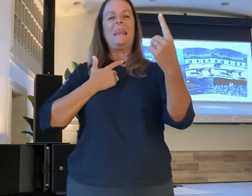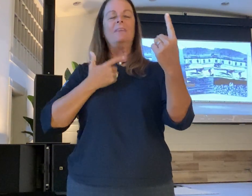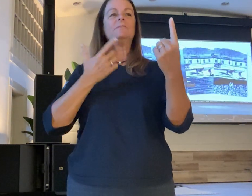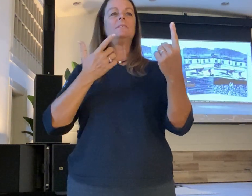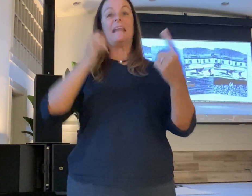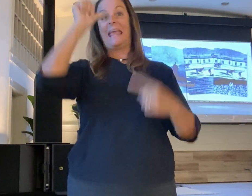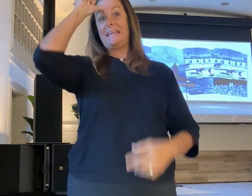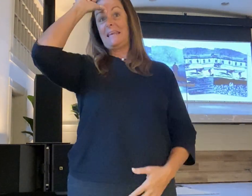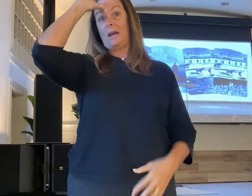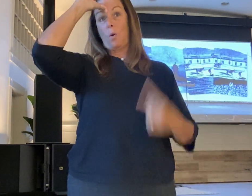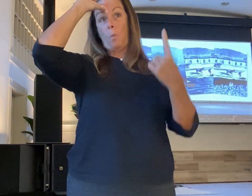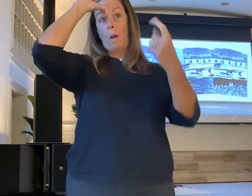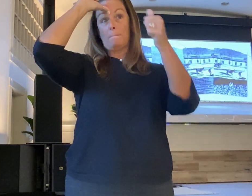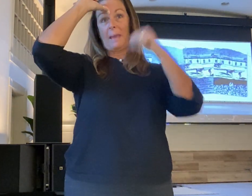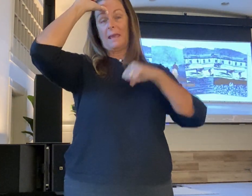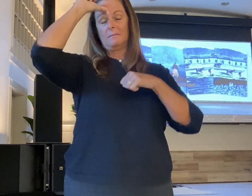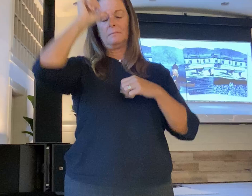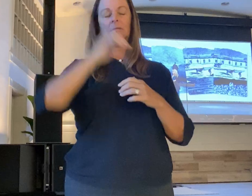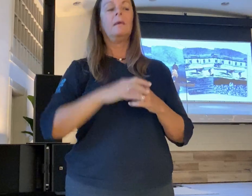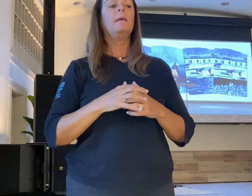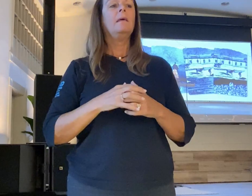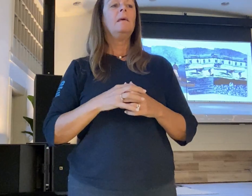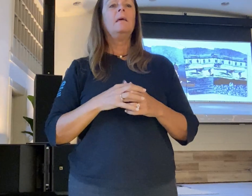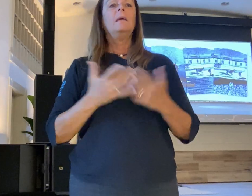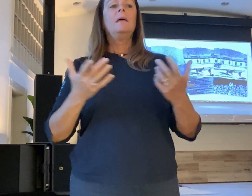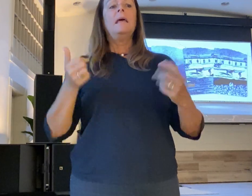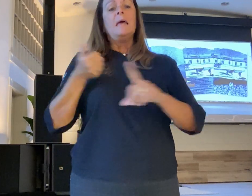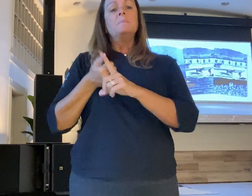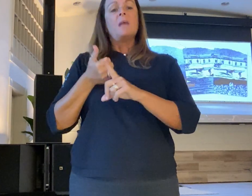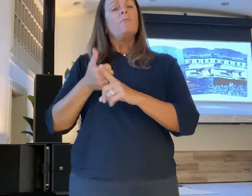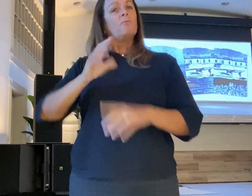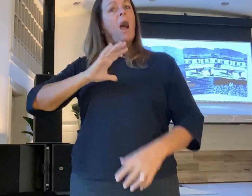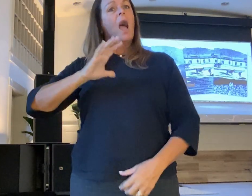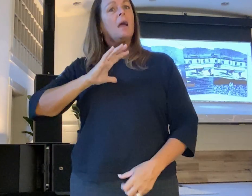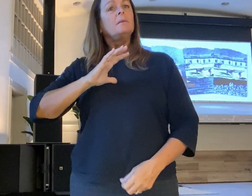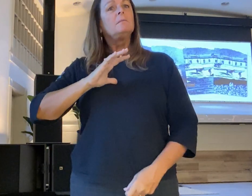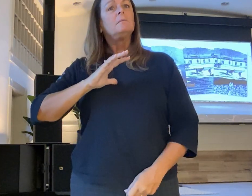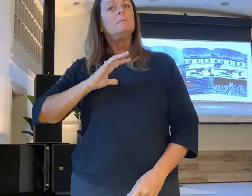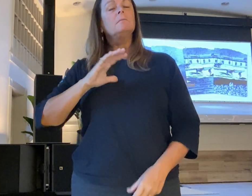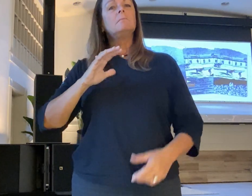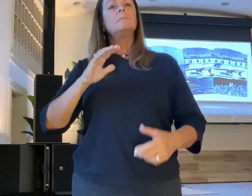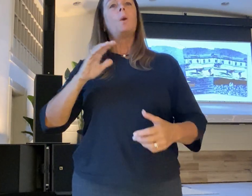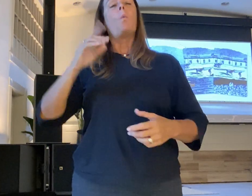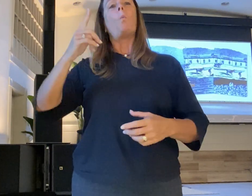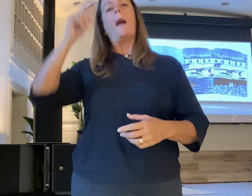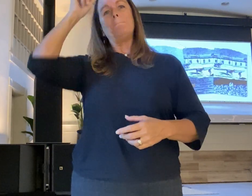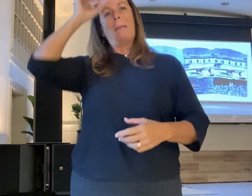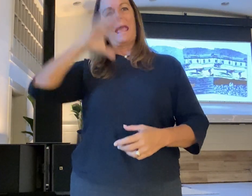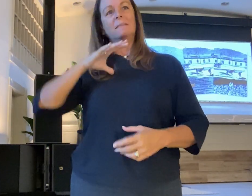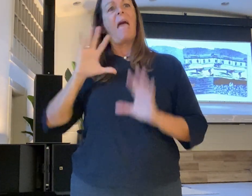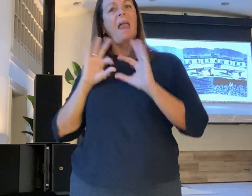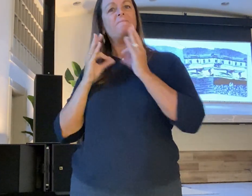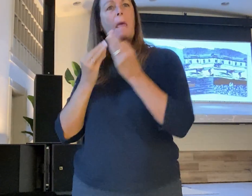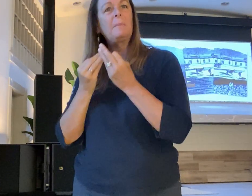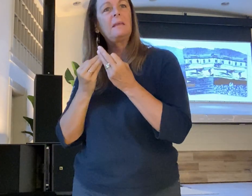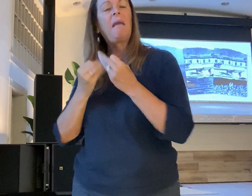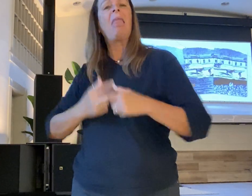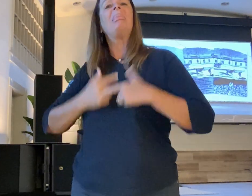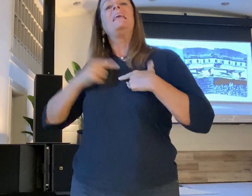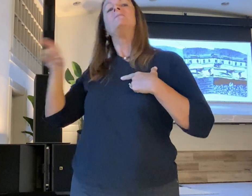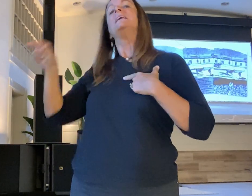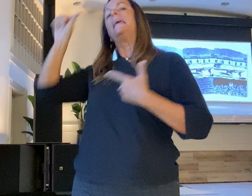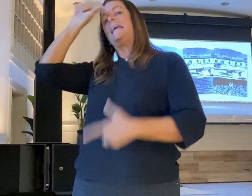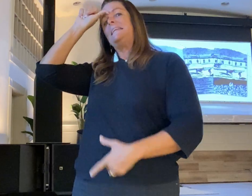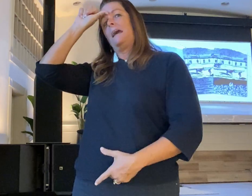you were here, that he lived in India, and he had everything he really needed. He wasn't rich, but he was content. He had everything he needed, a beautiful family, a